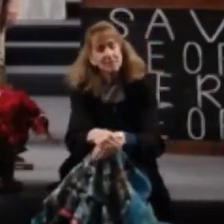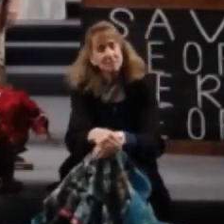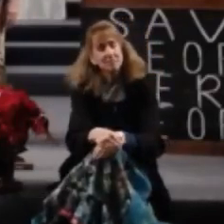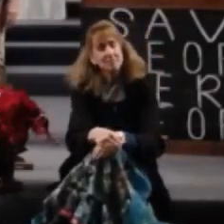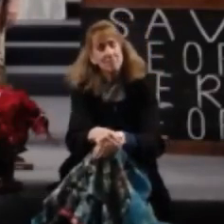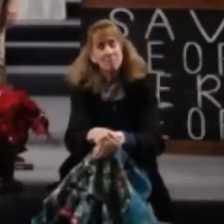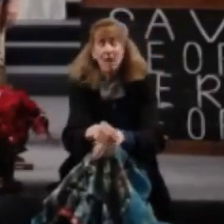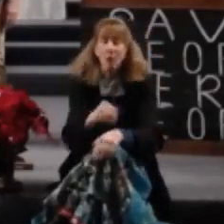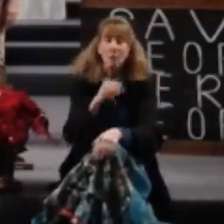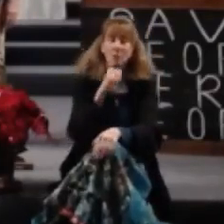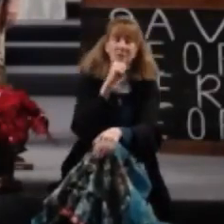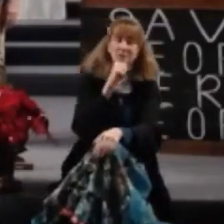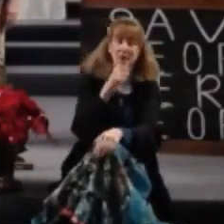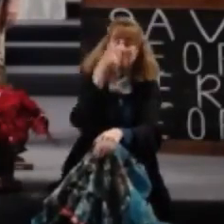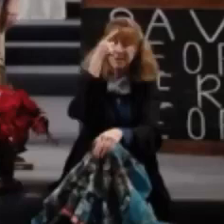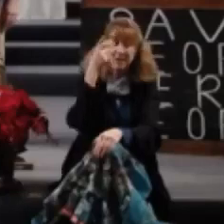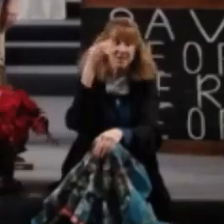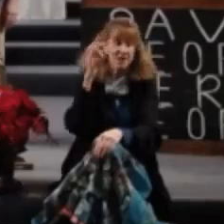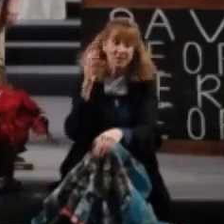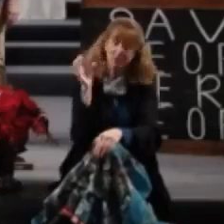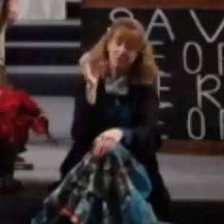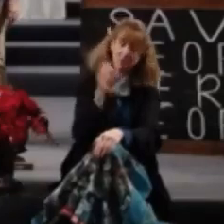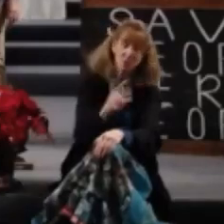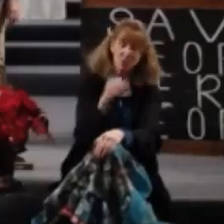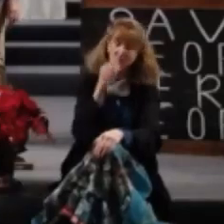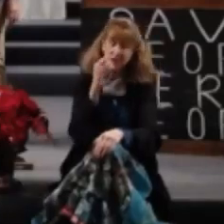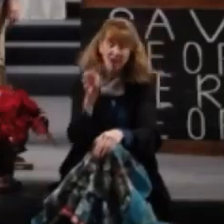And it wasn't by the force of arms.